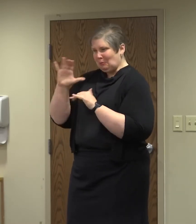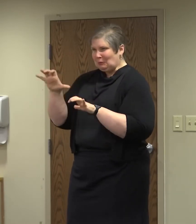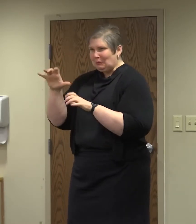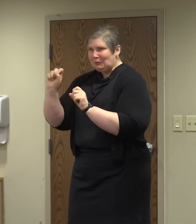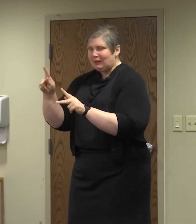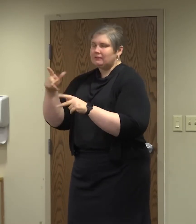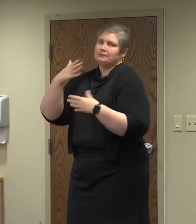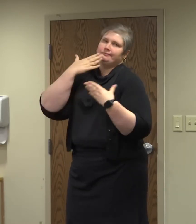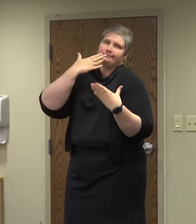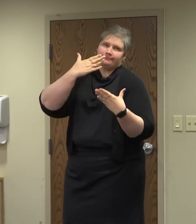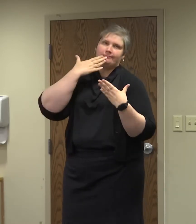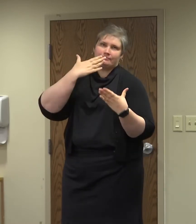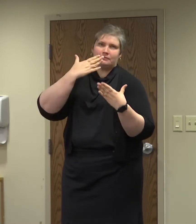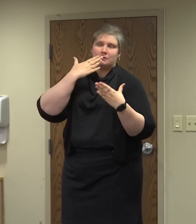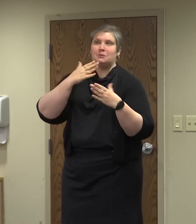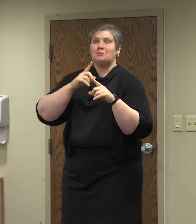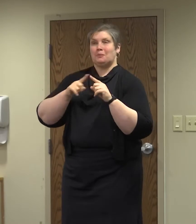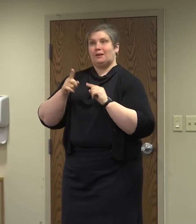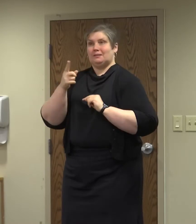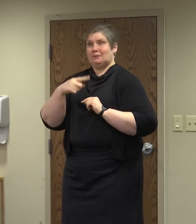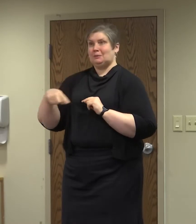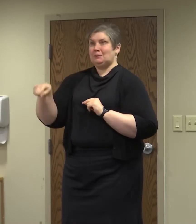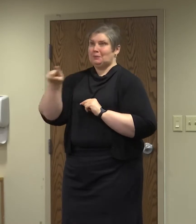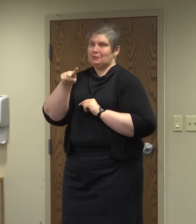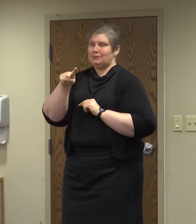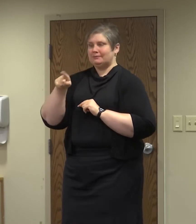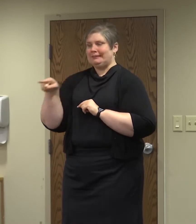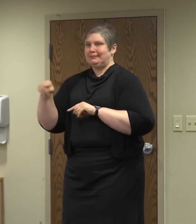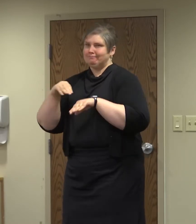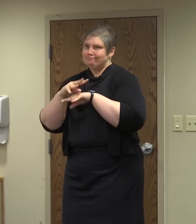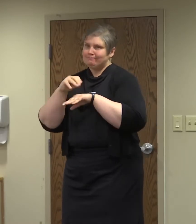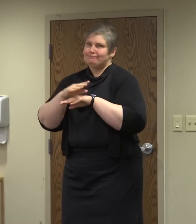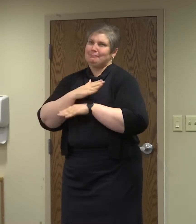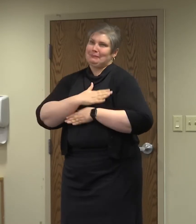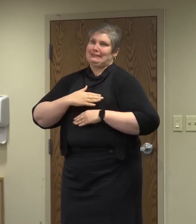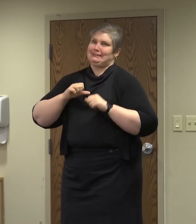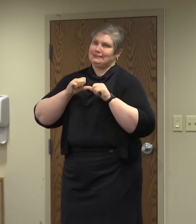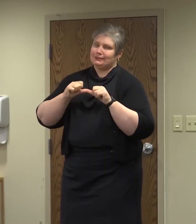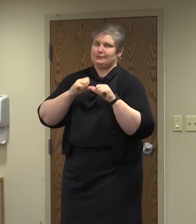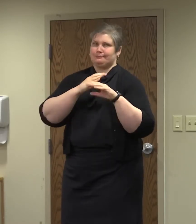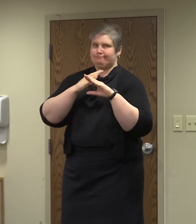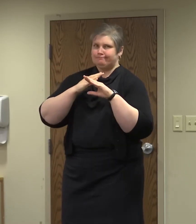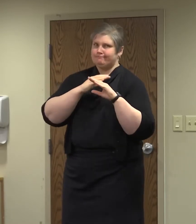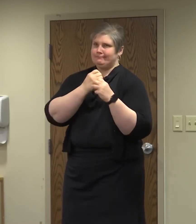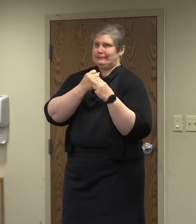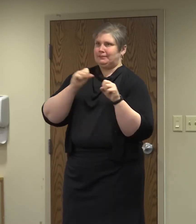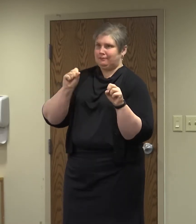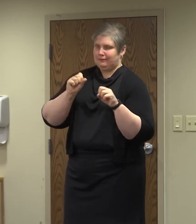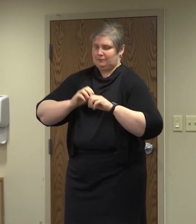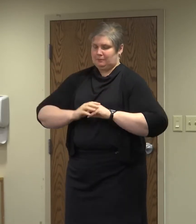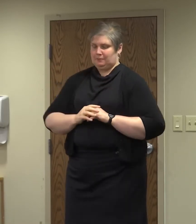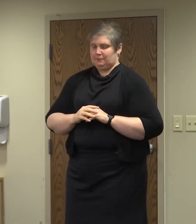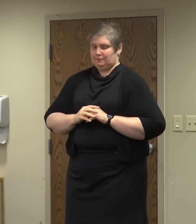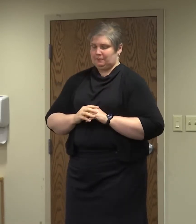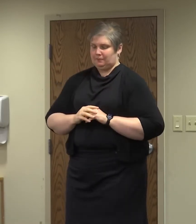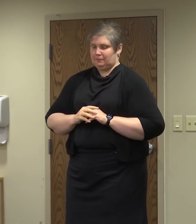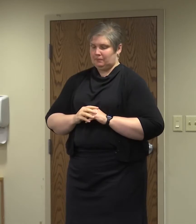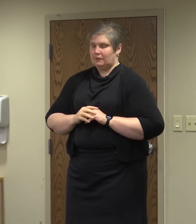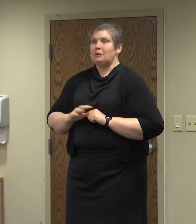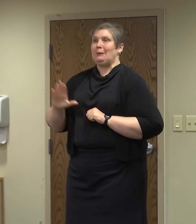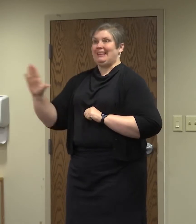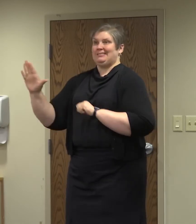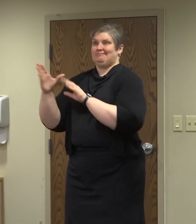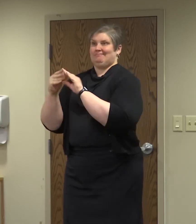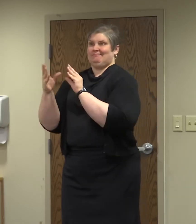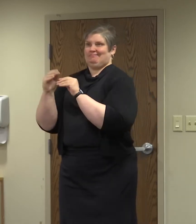to be vigilant and stay safe during this holiday season. I can tell you in my conversations with the chairman,